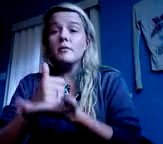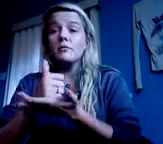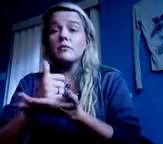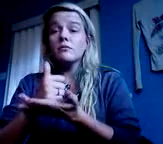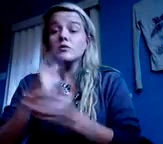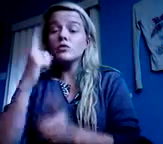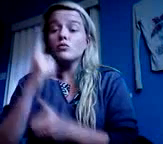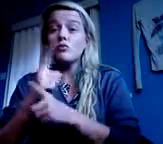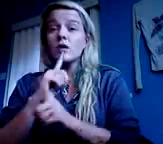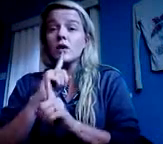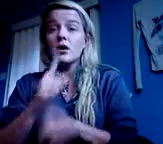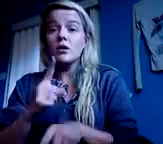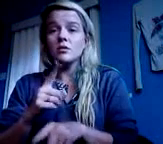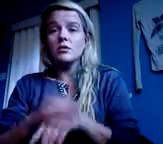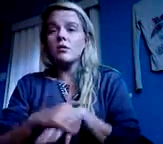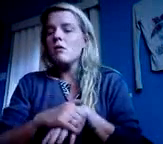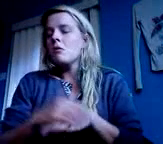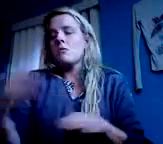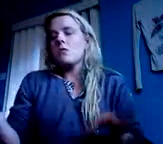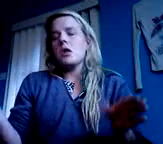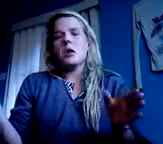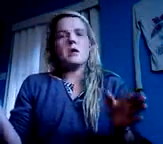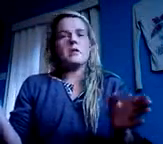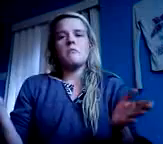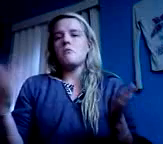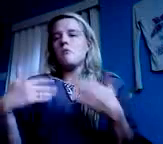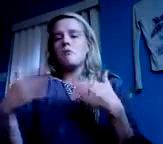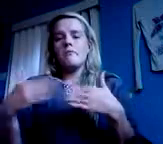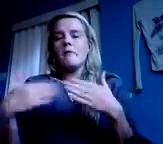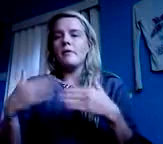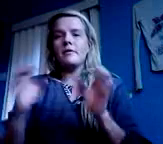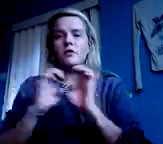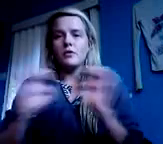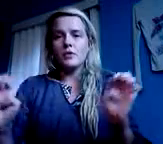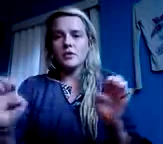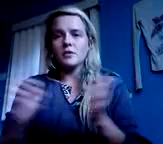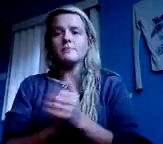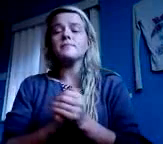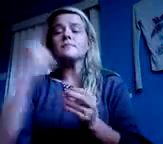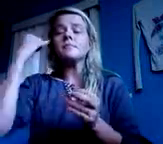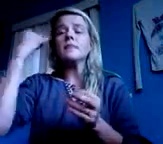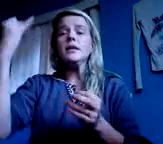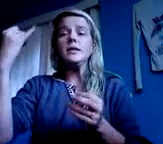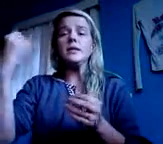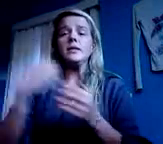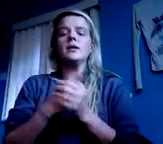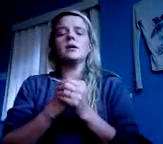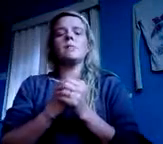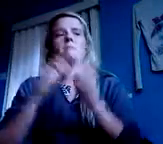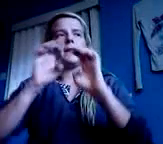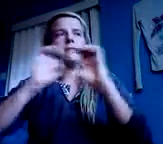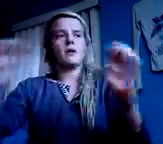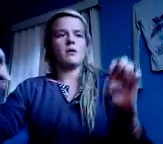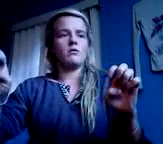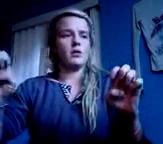that's what I'm about to show you. So the idea with balancing chemical equations is we want to make the numbers of each type of atom the same